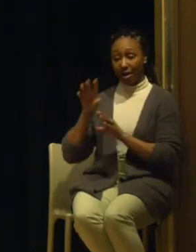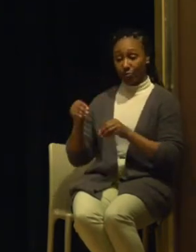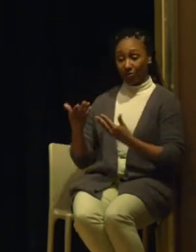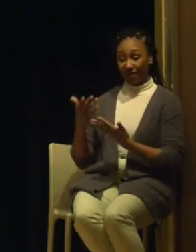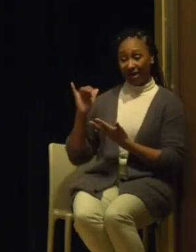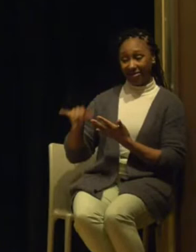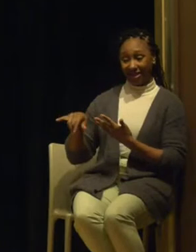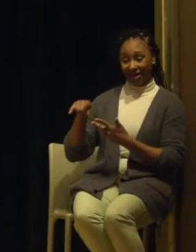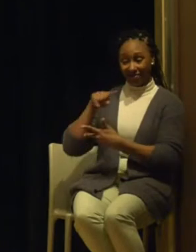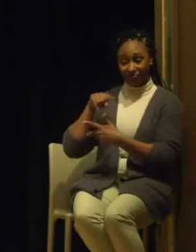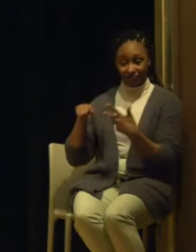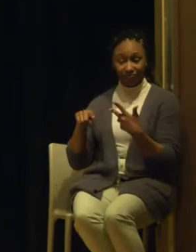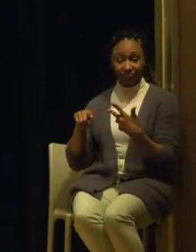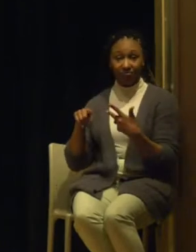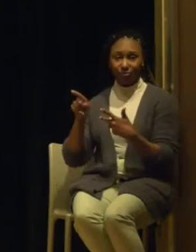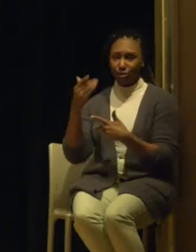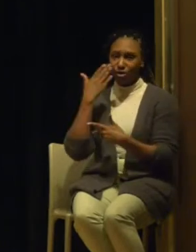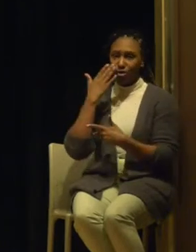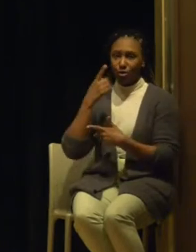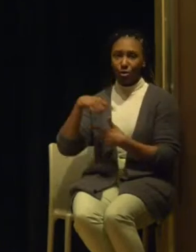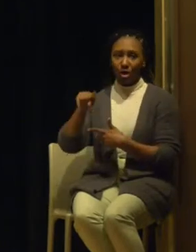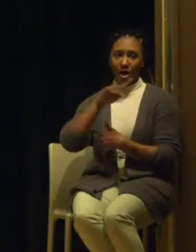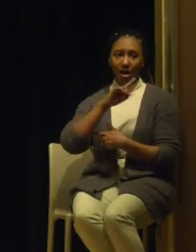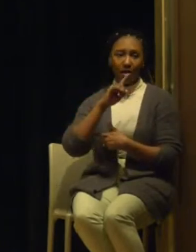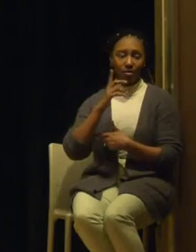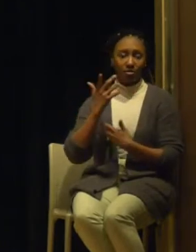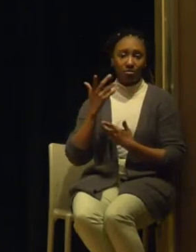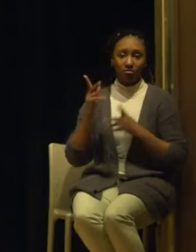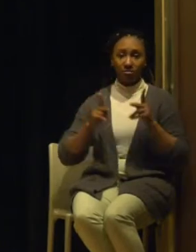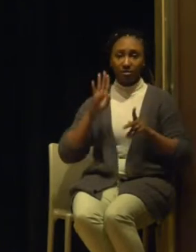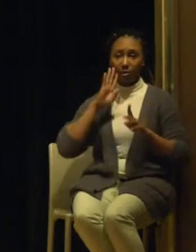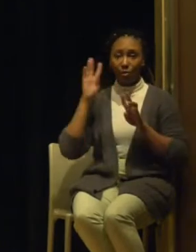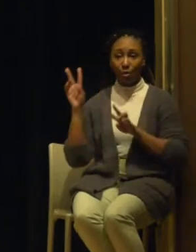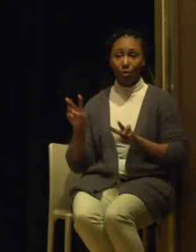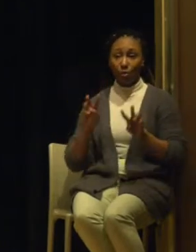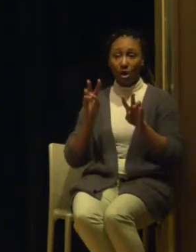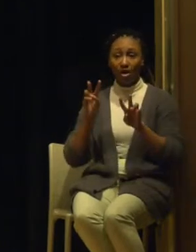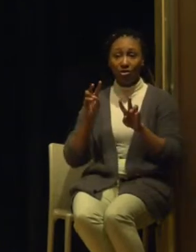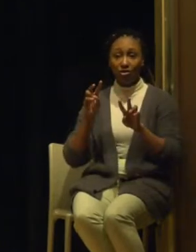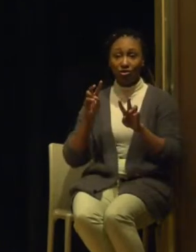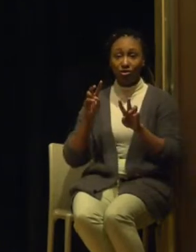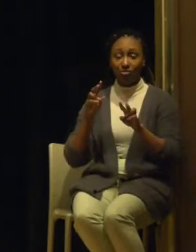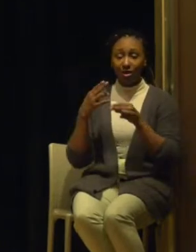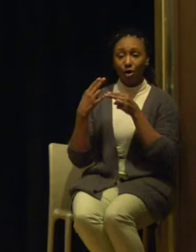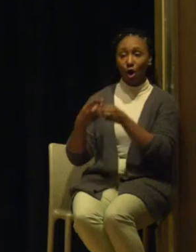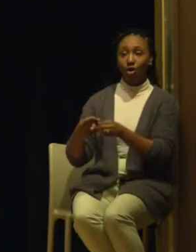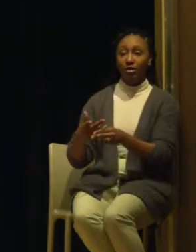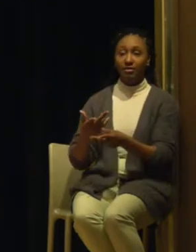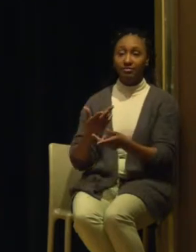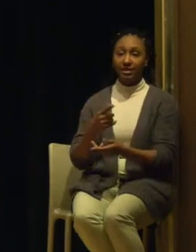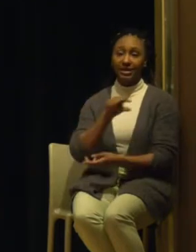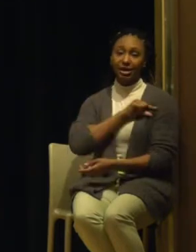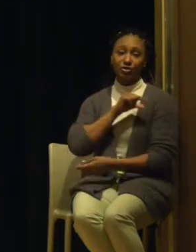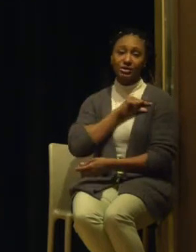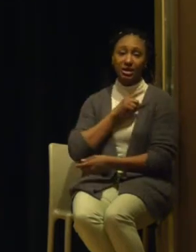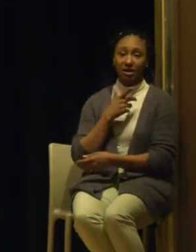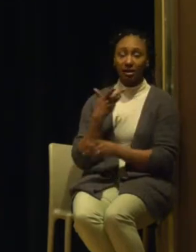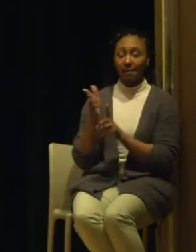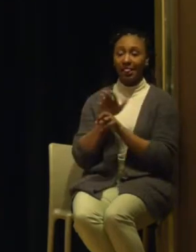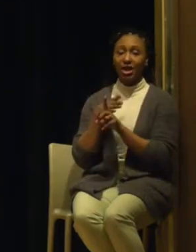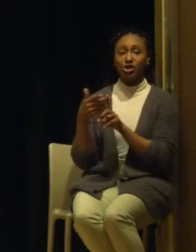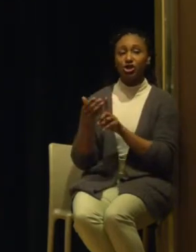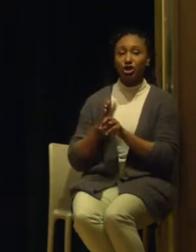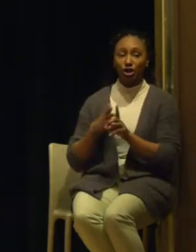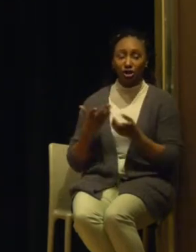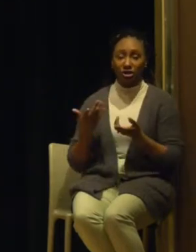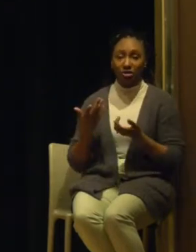our audience would watch that programming on other networks and call it a guilty pleasure, whether it was Real Housewives of